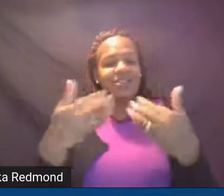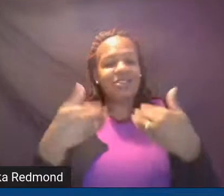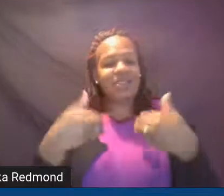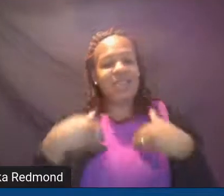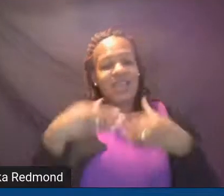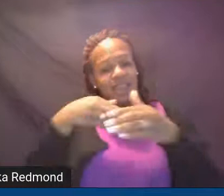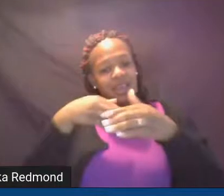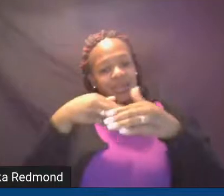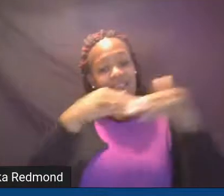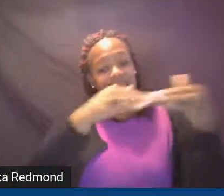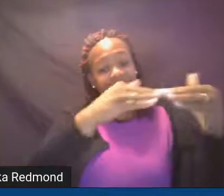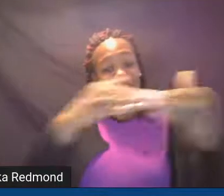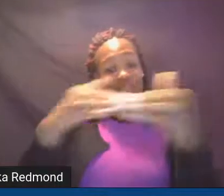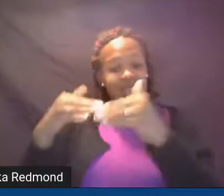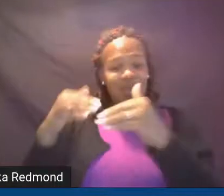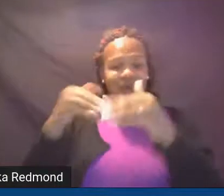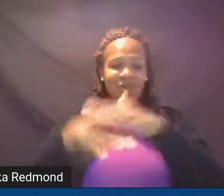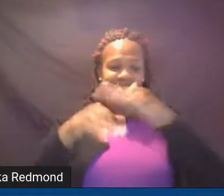opportunities to provide and to succeed.